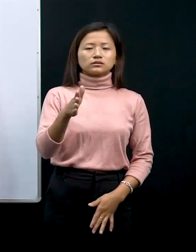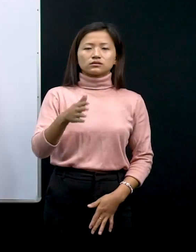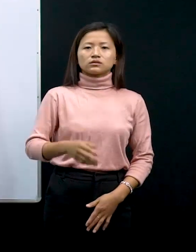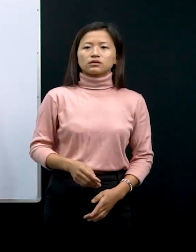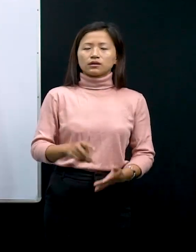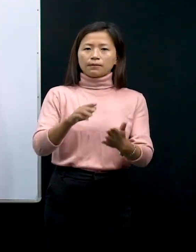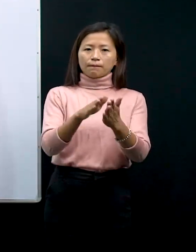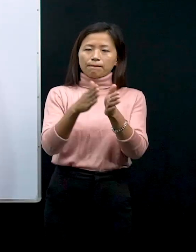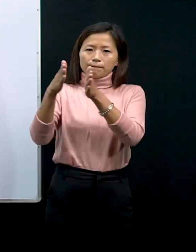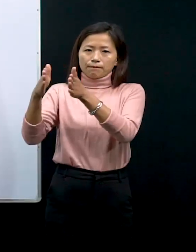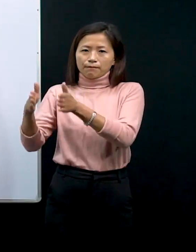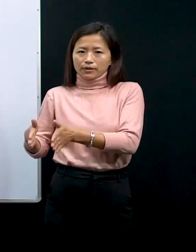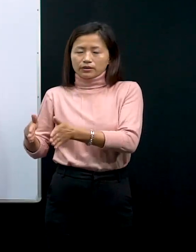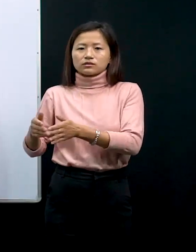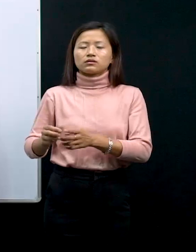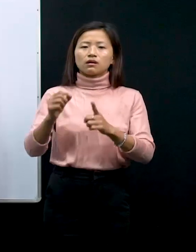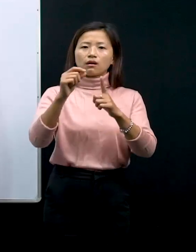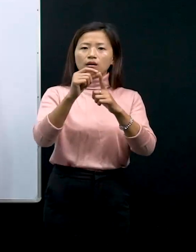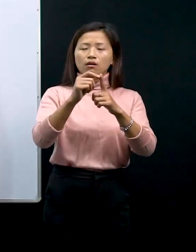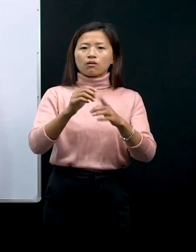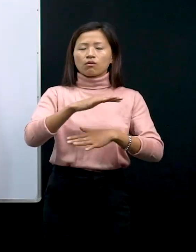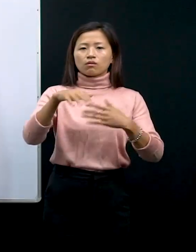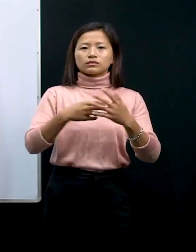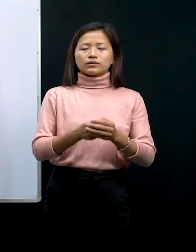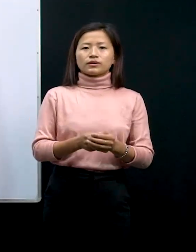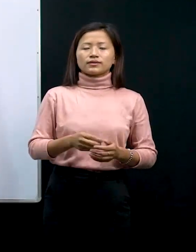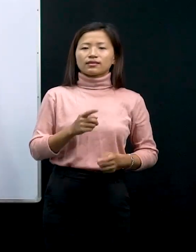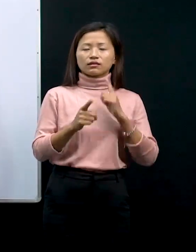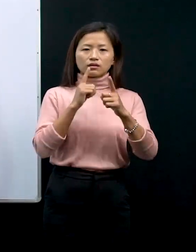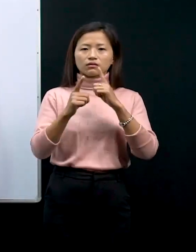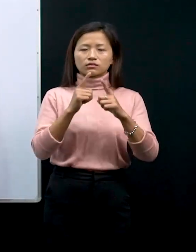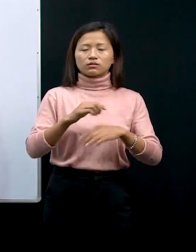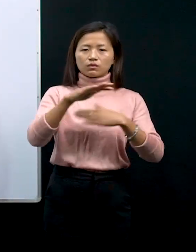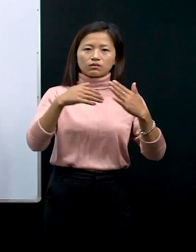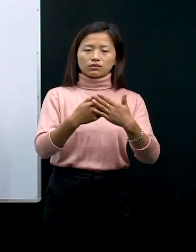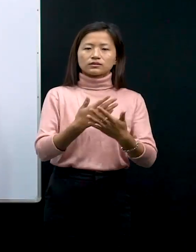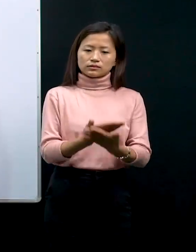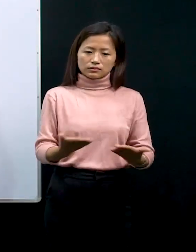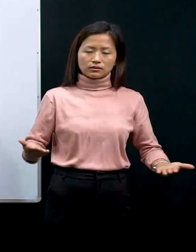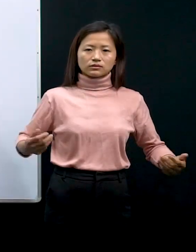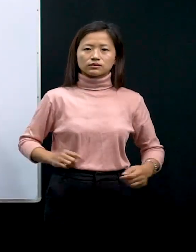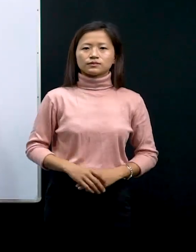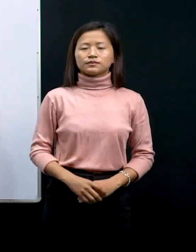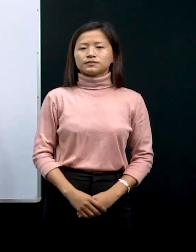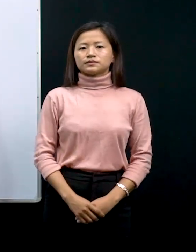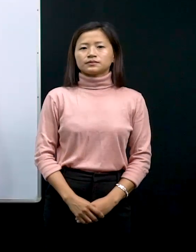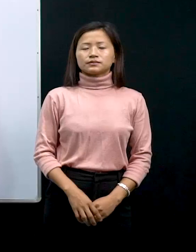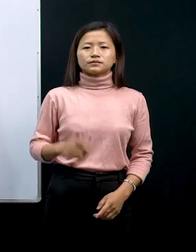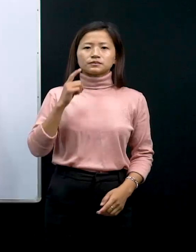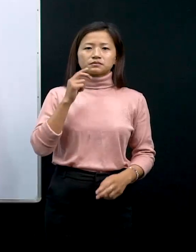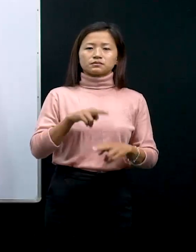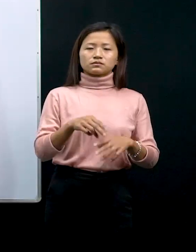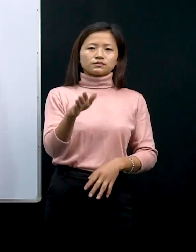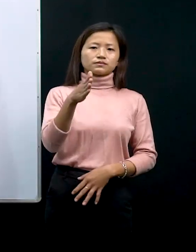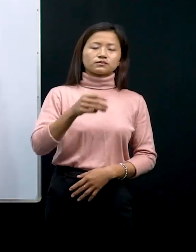this particular point is needed. That is why I am explaining all those things. Because when we enter to the exercise, if you do not